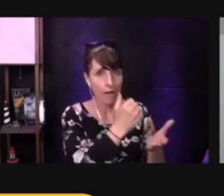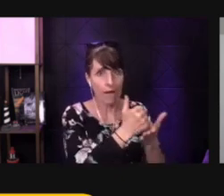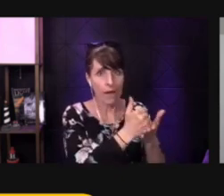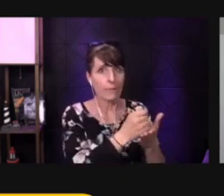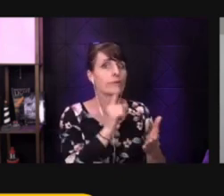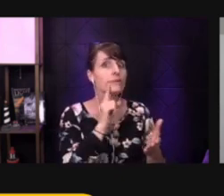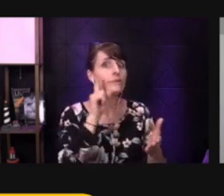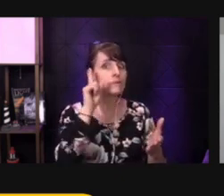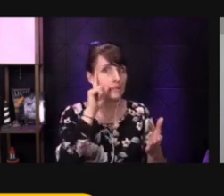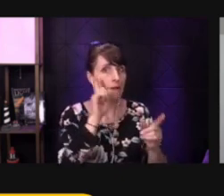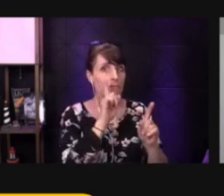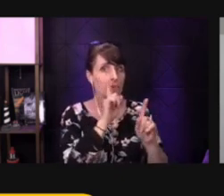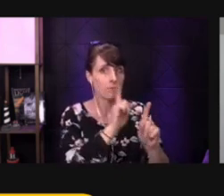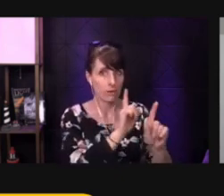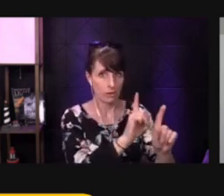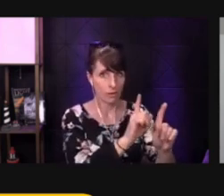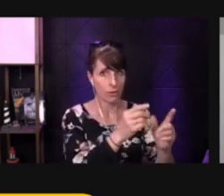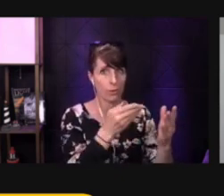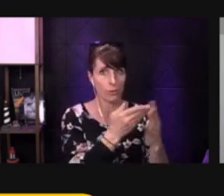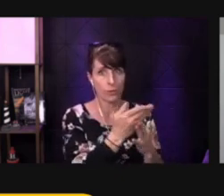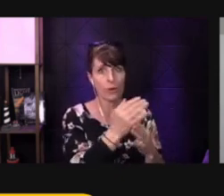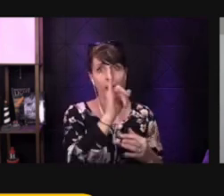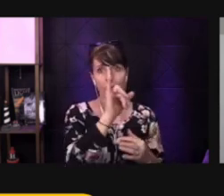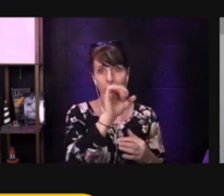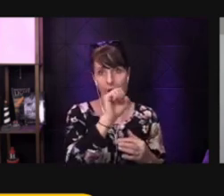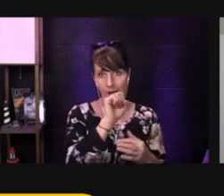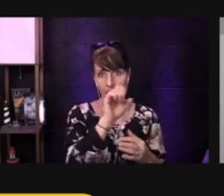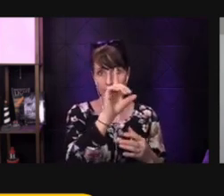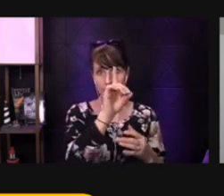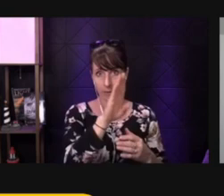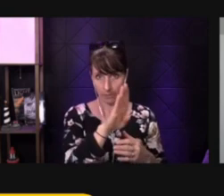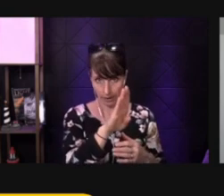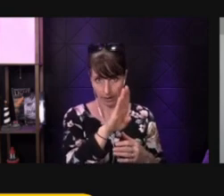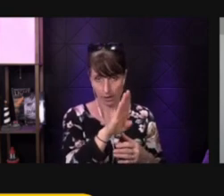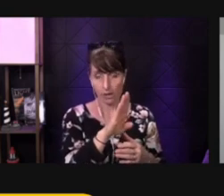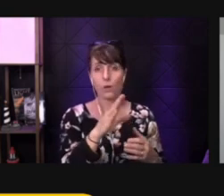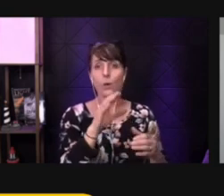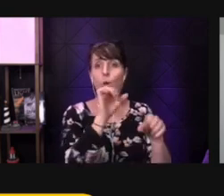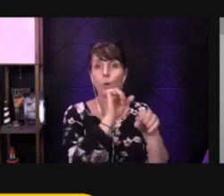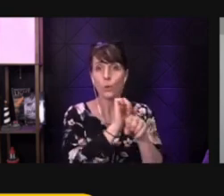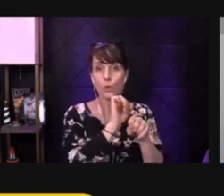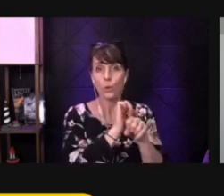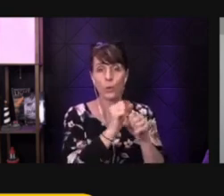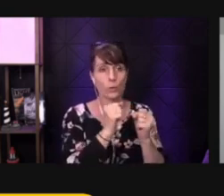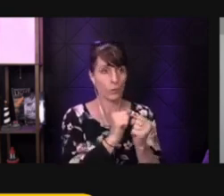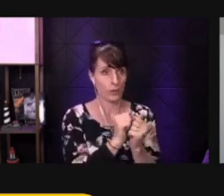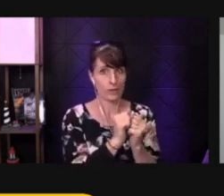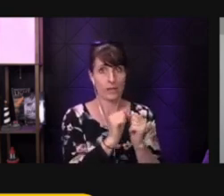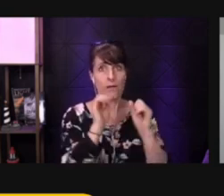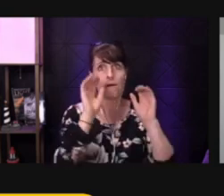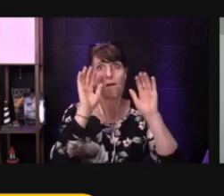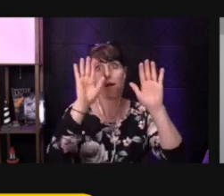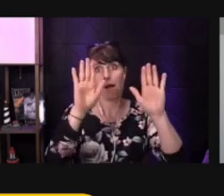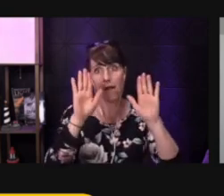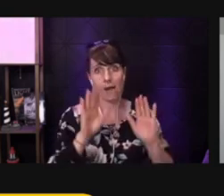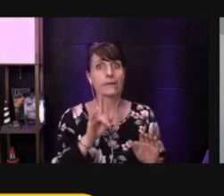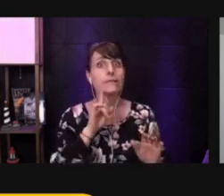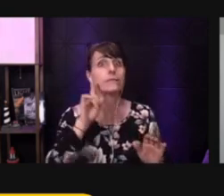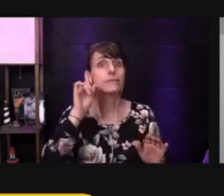Mentor Program through IESDB. And we do currently work with an amazing deaf mentor here